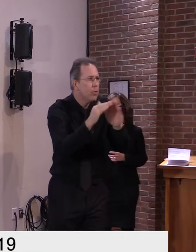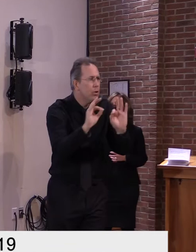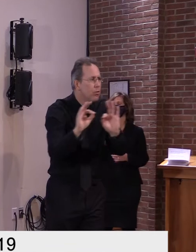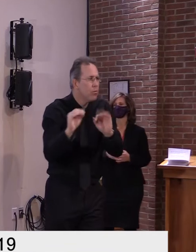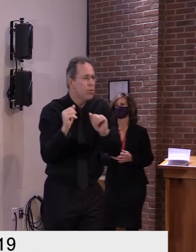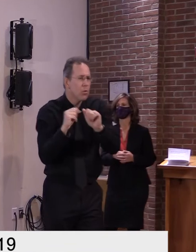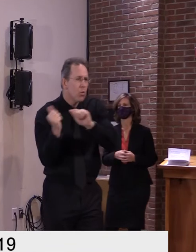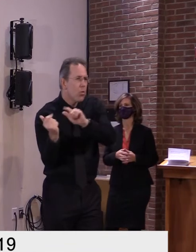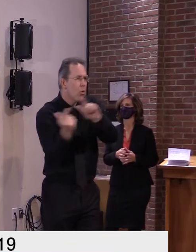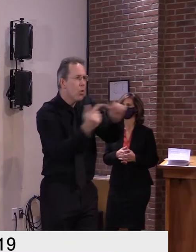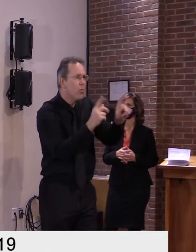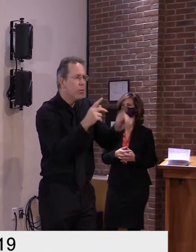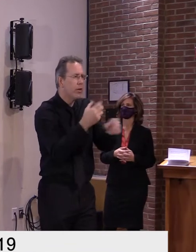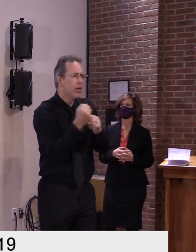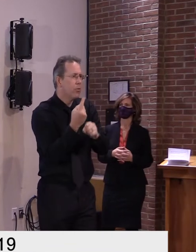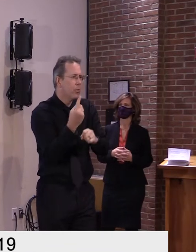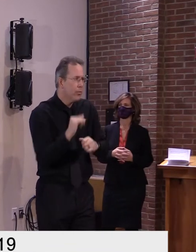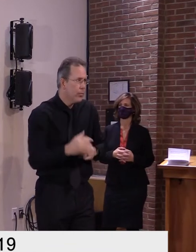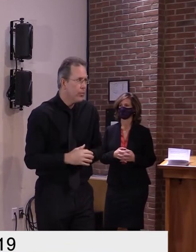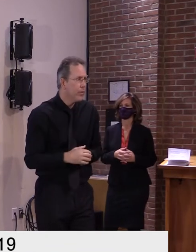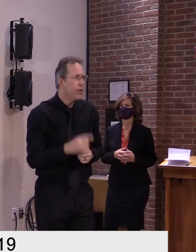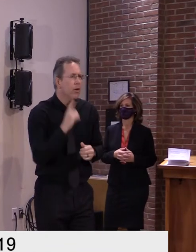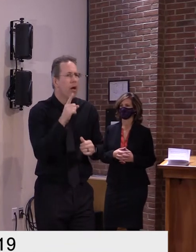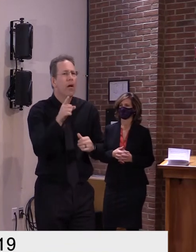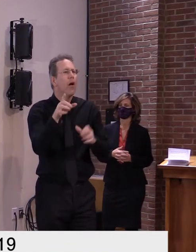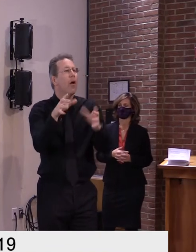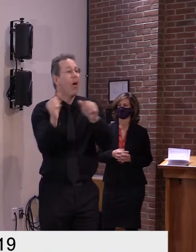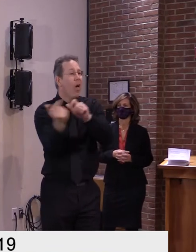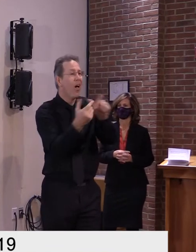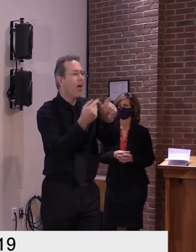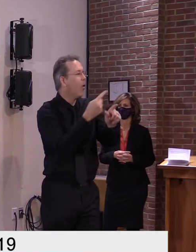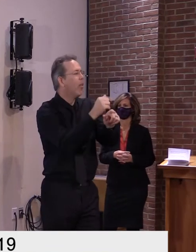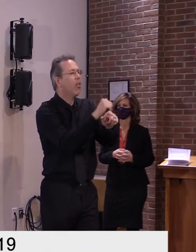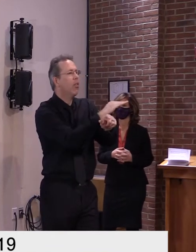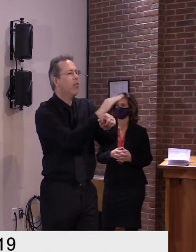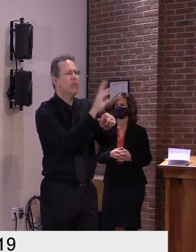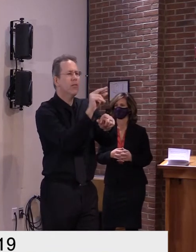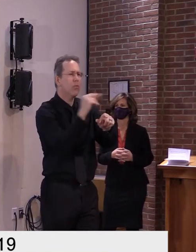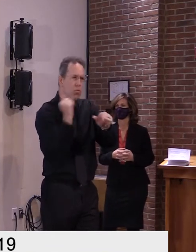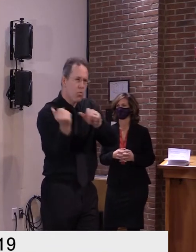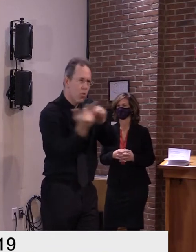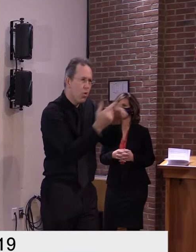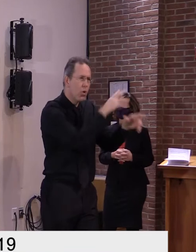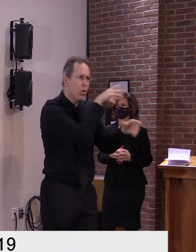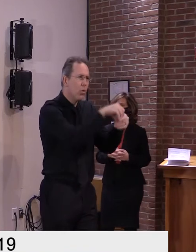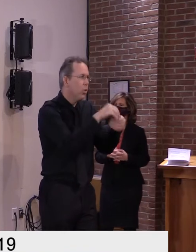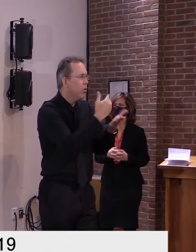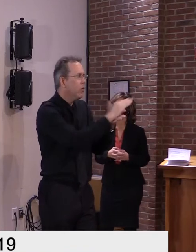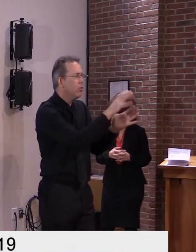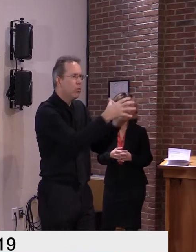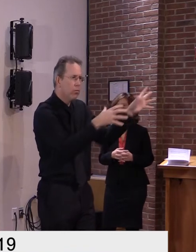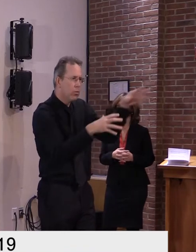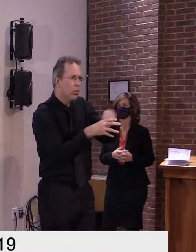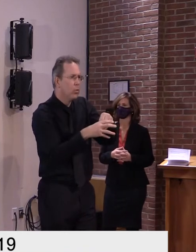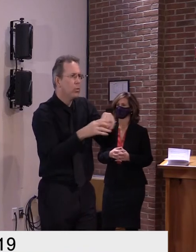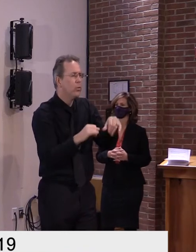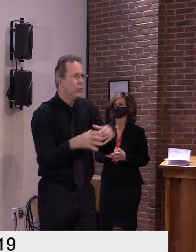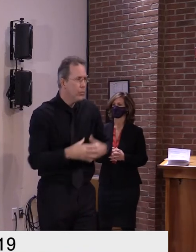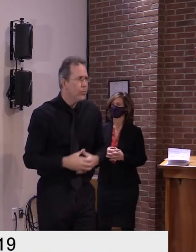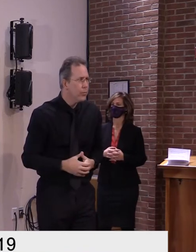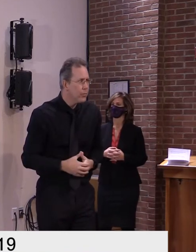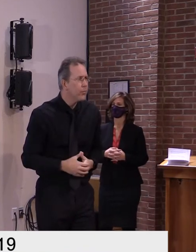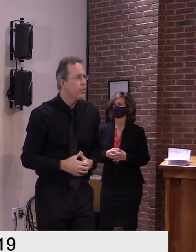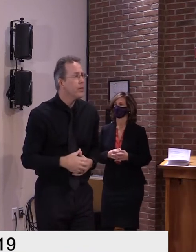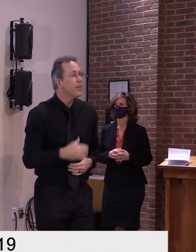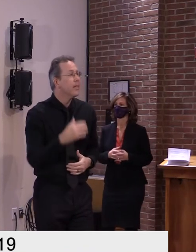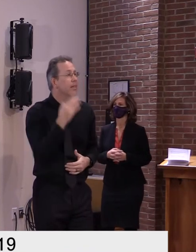racial groups, because that's not been true in the past. Even if we look at things like flu vaccine, there's